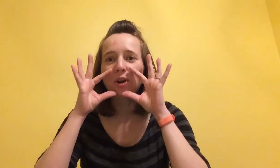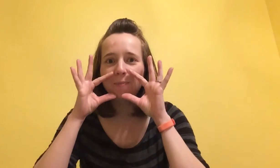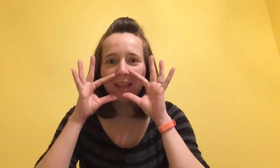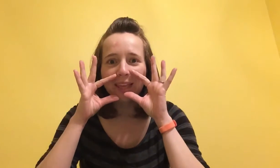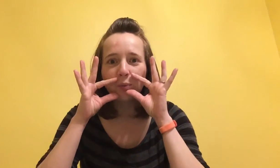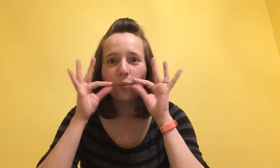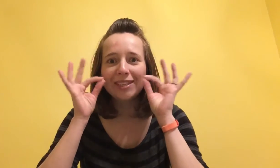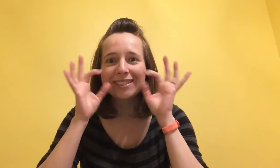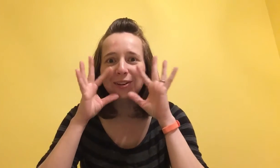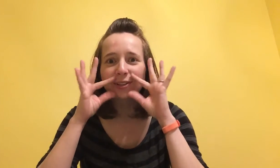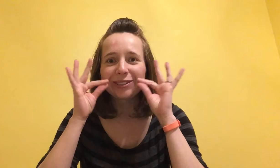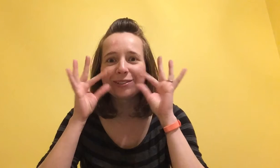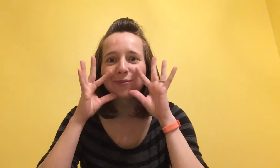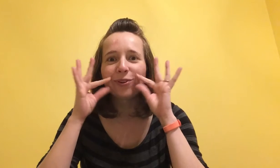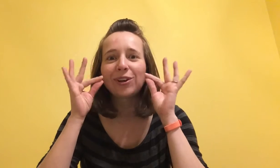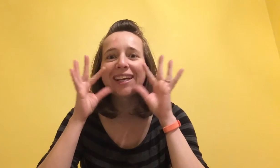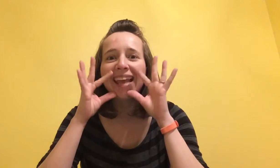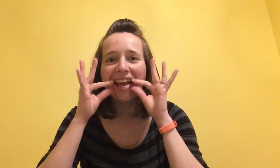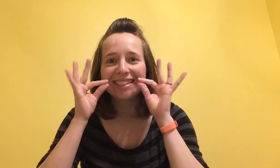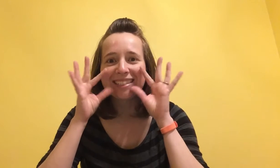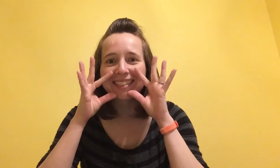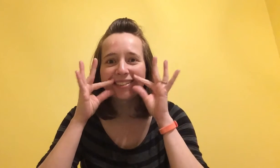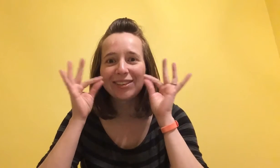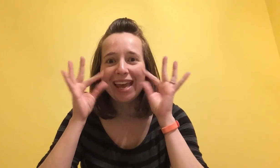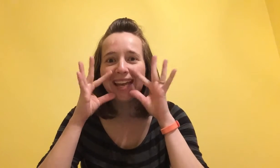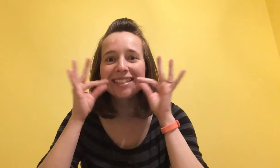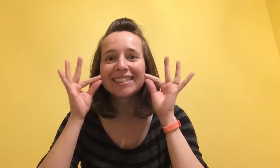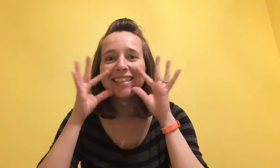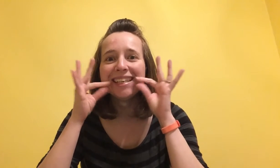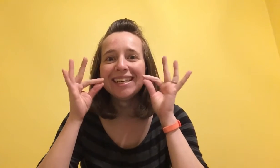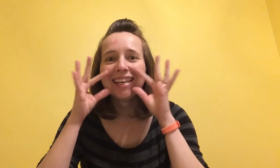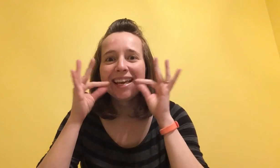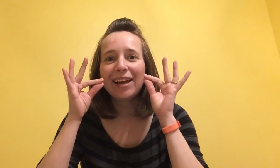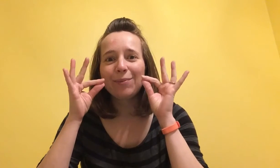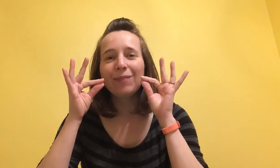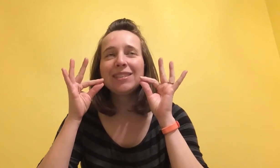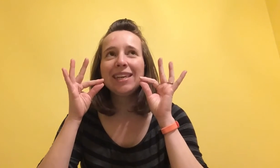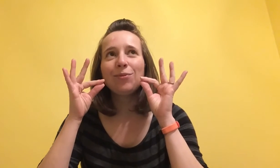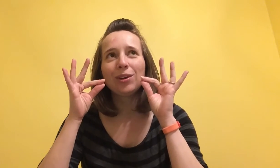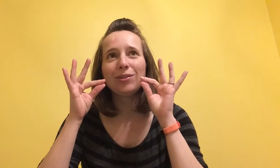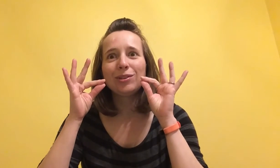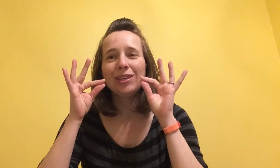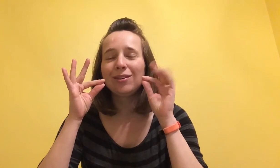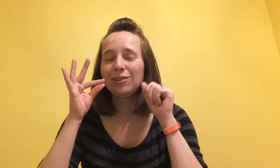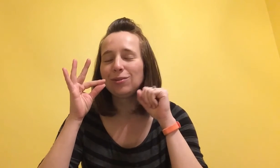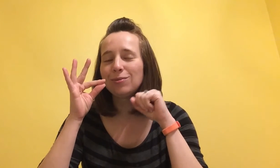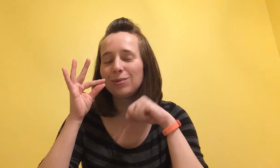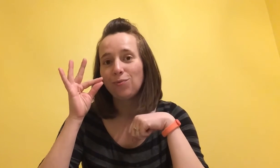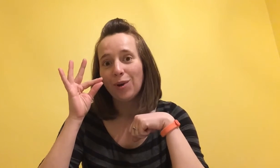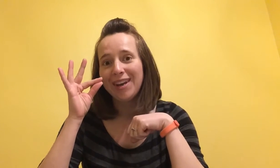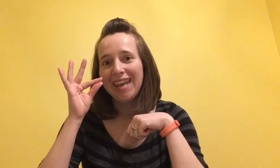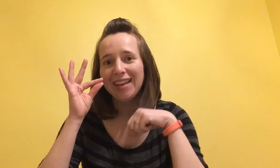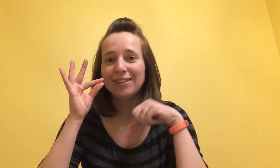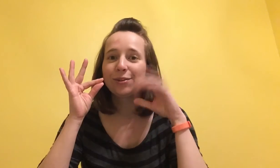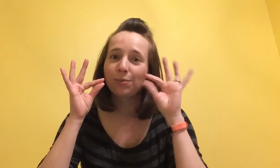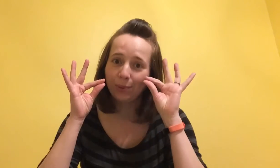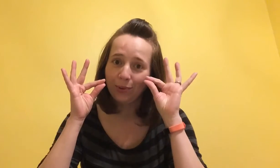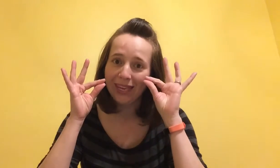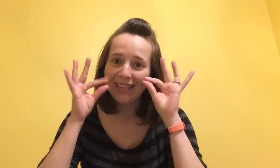to make like whiskers for a cat. So cat. I've seen it where you can use one hand or both